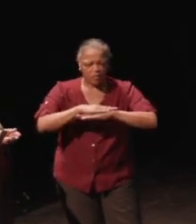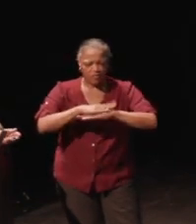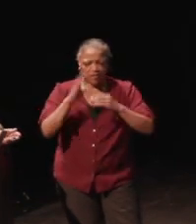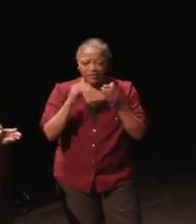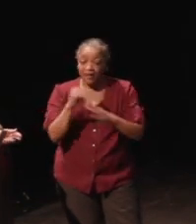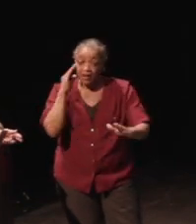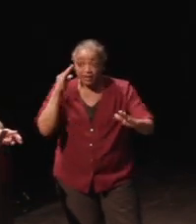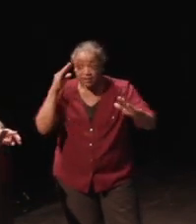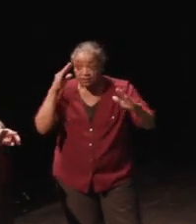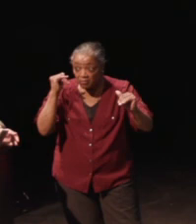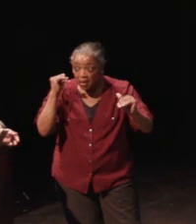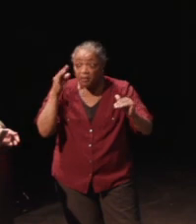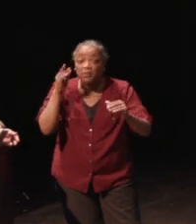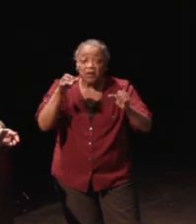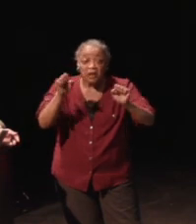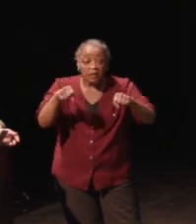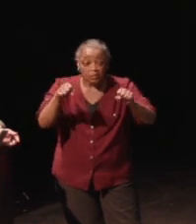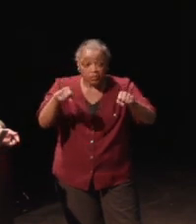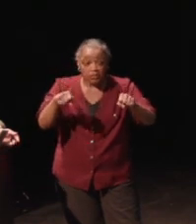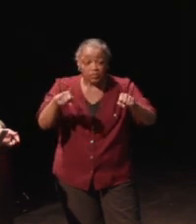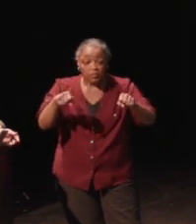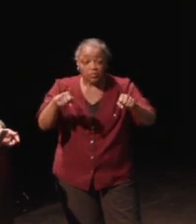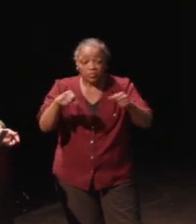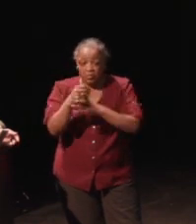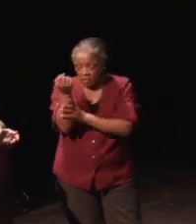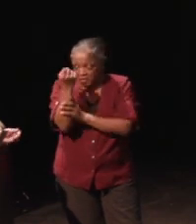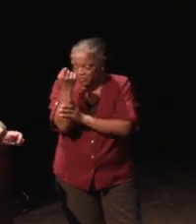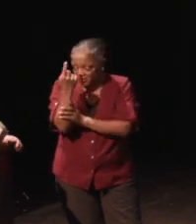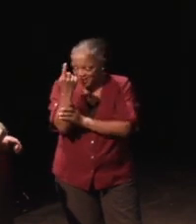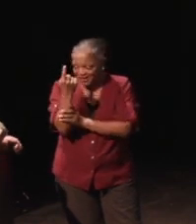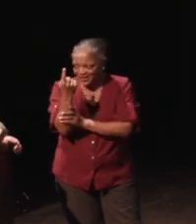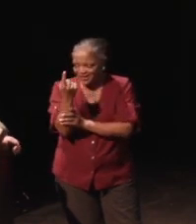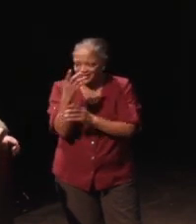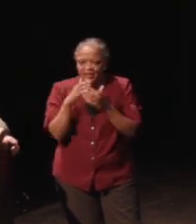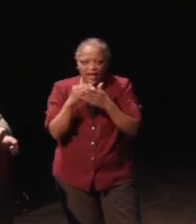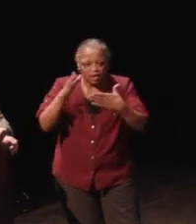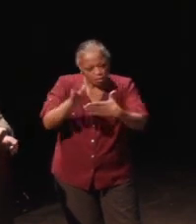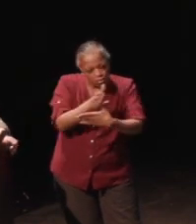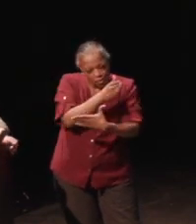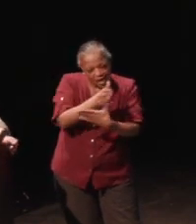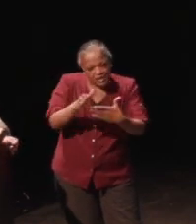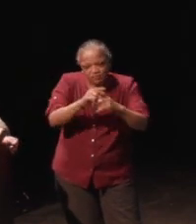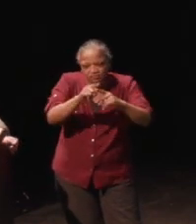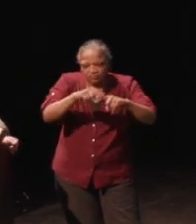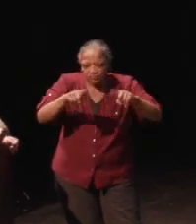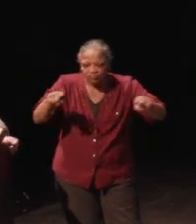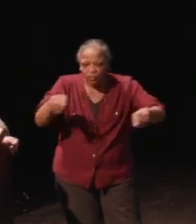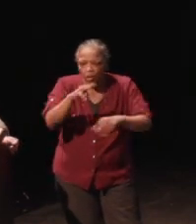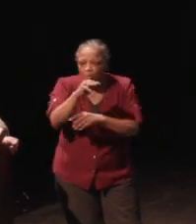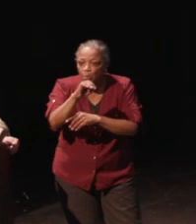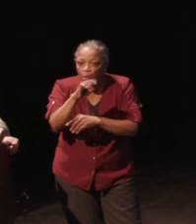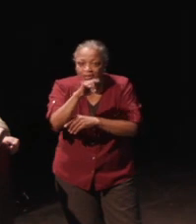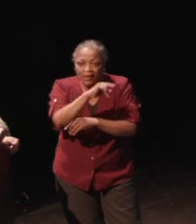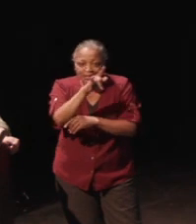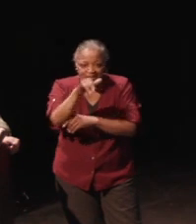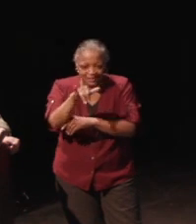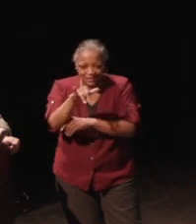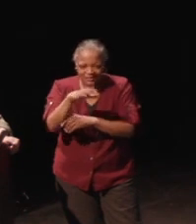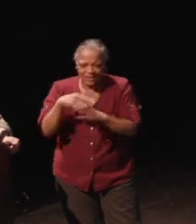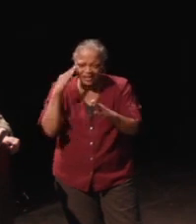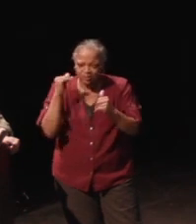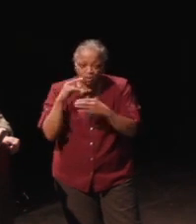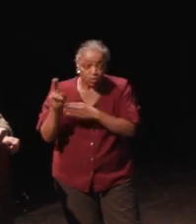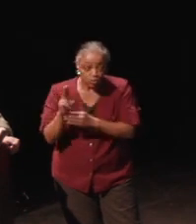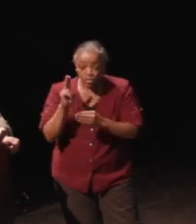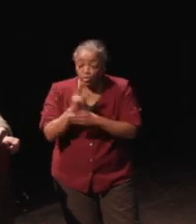They expect that they will be able to understand it in a range of modalities. They expect they'll be able to